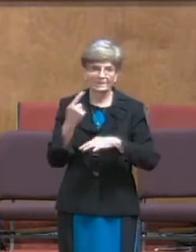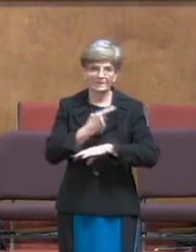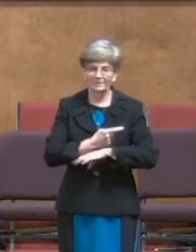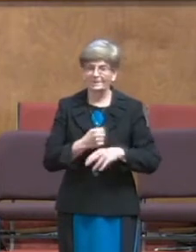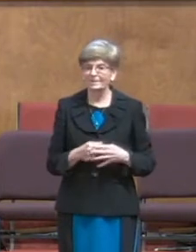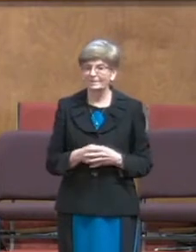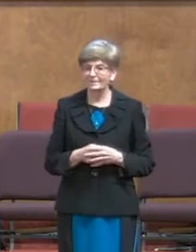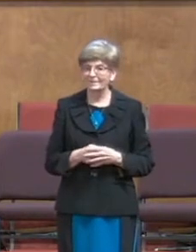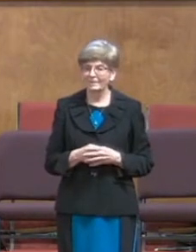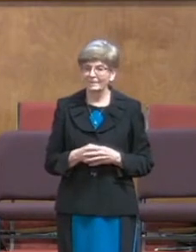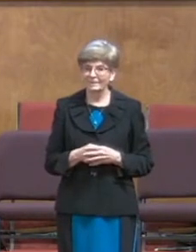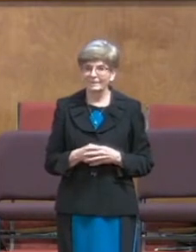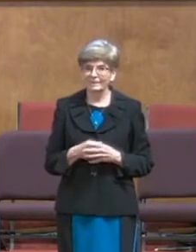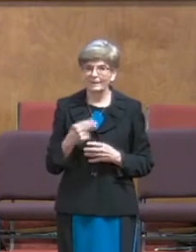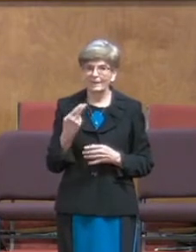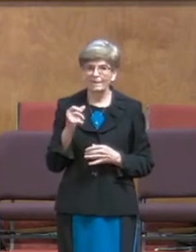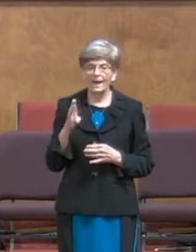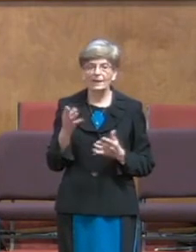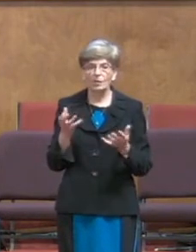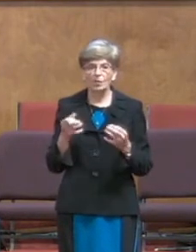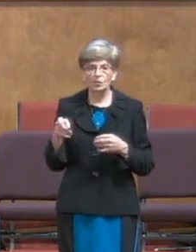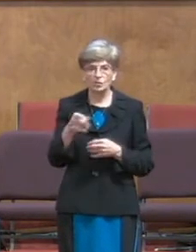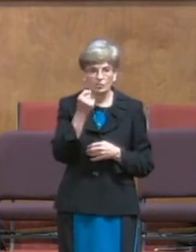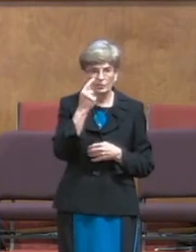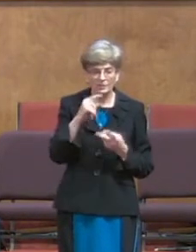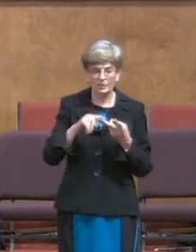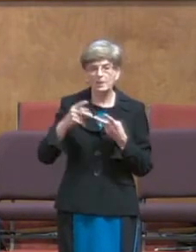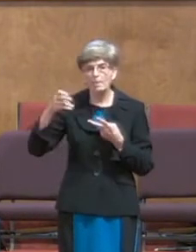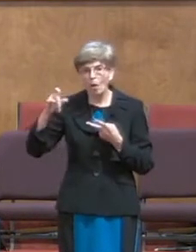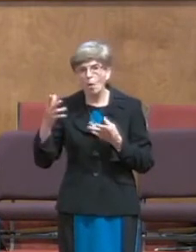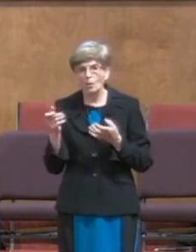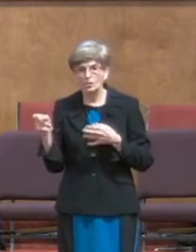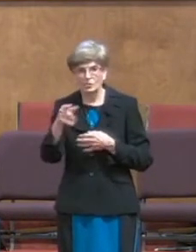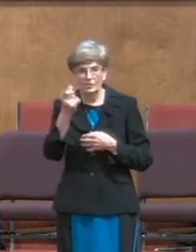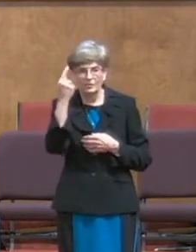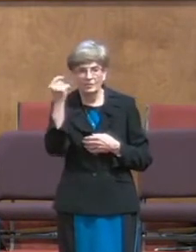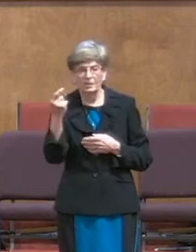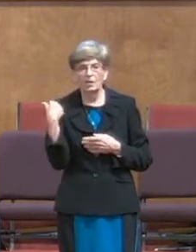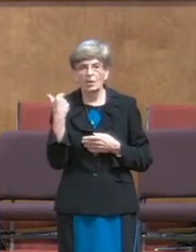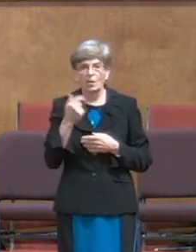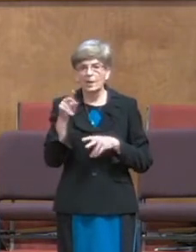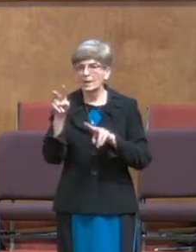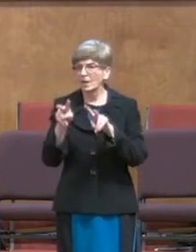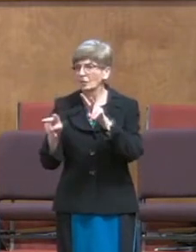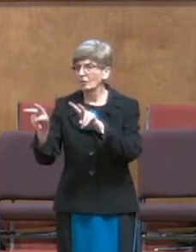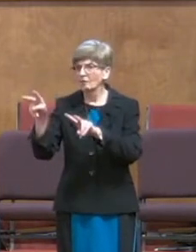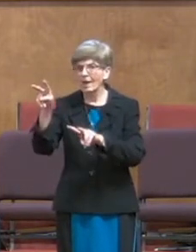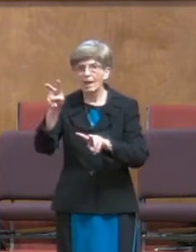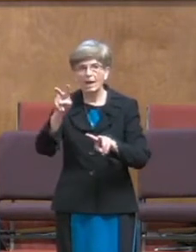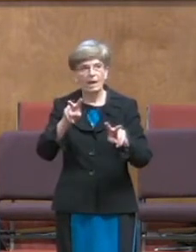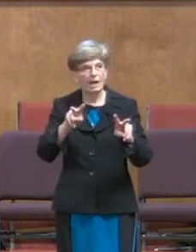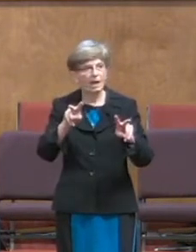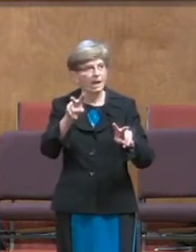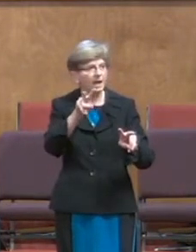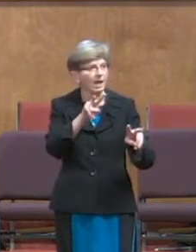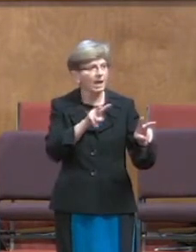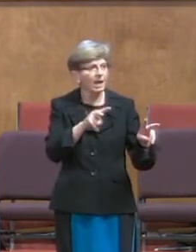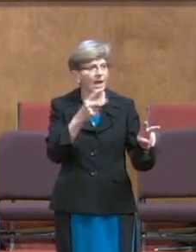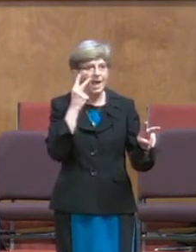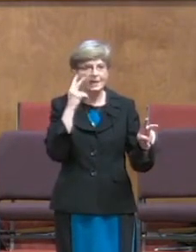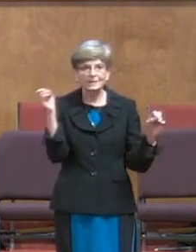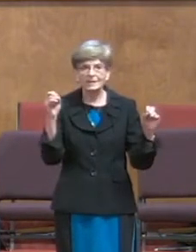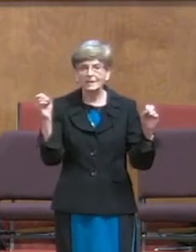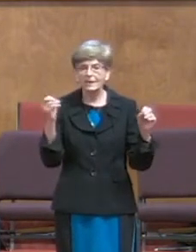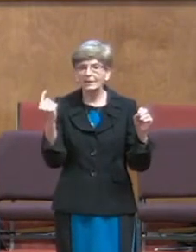And what Habakkuk wants us to understand, what Paul wants us to understand, is that we can look around us and we can see all the problems. But friends, I want